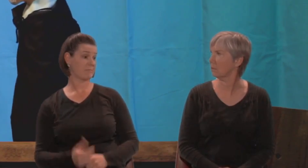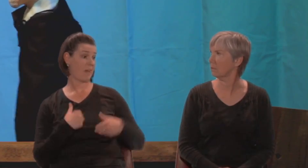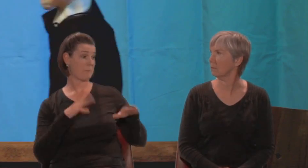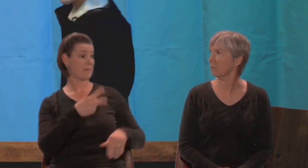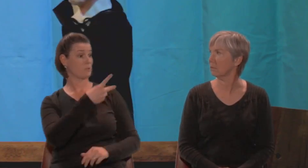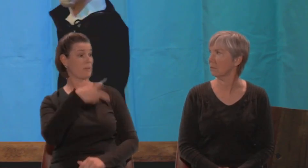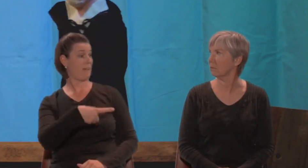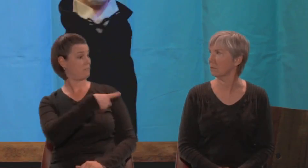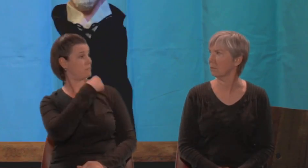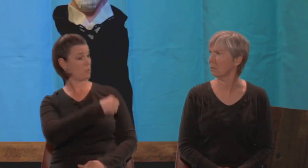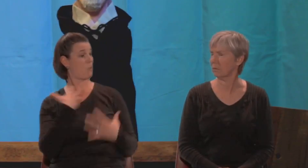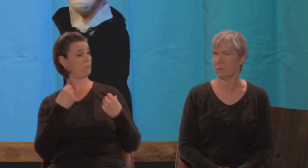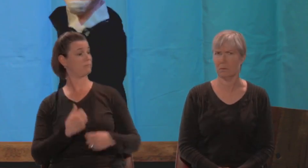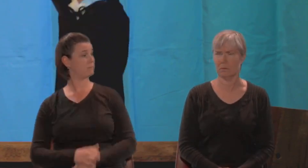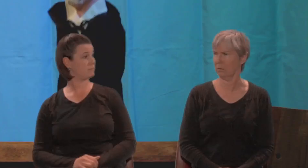she don't.